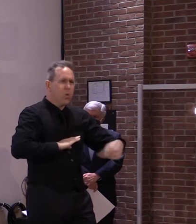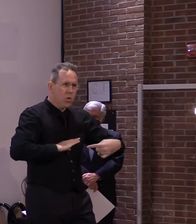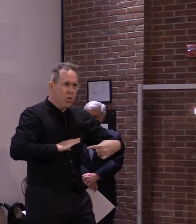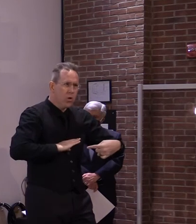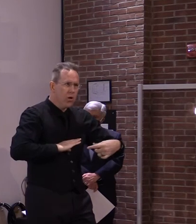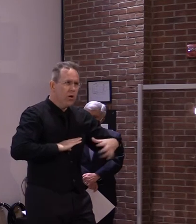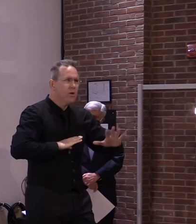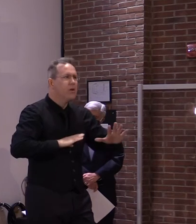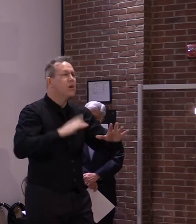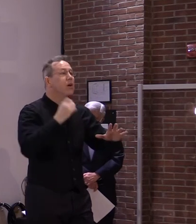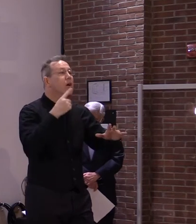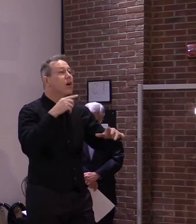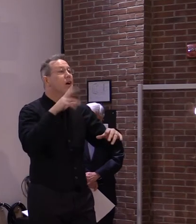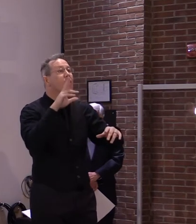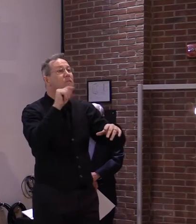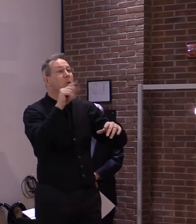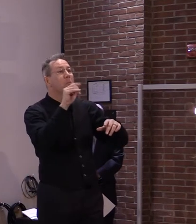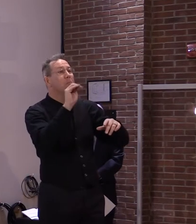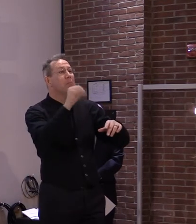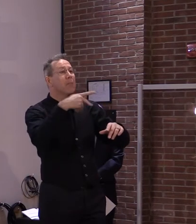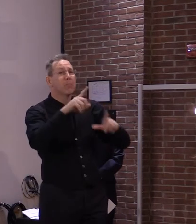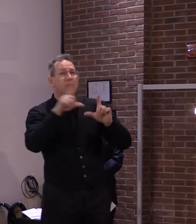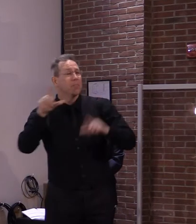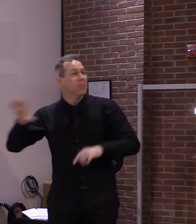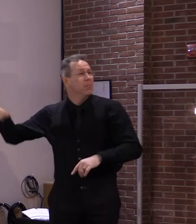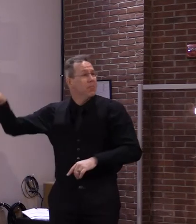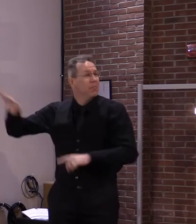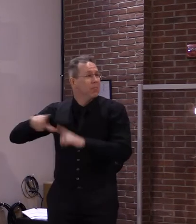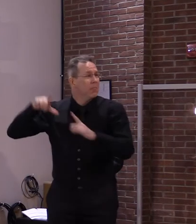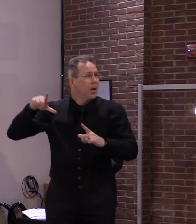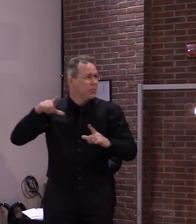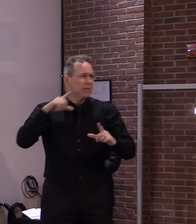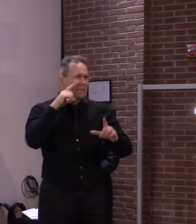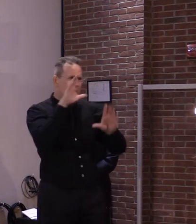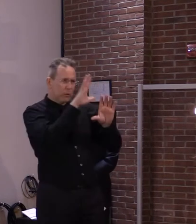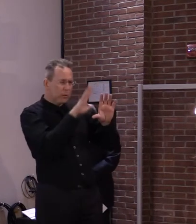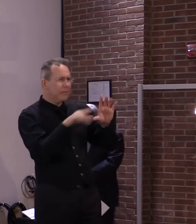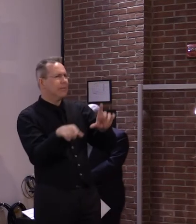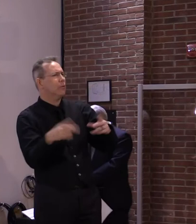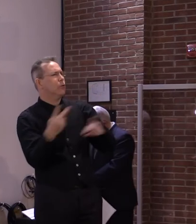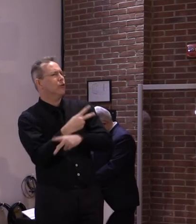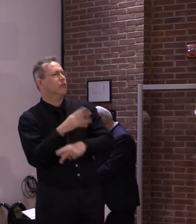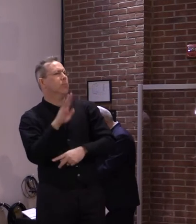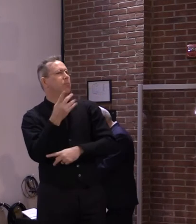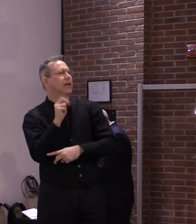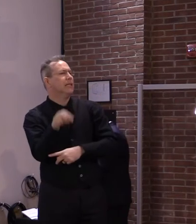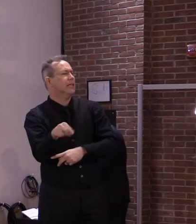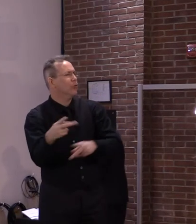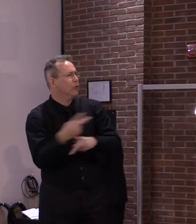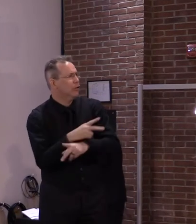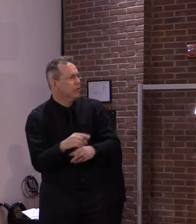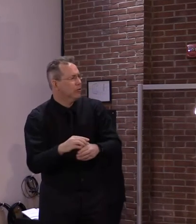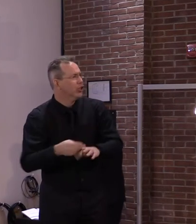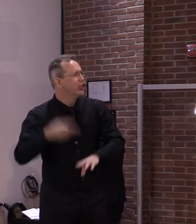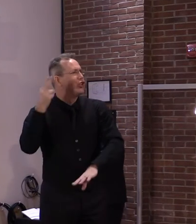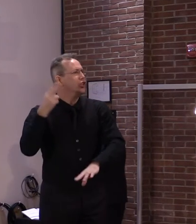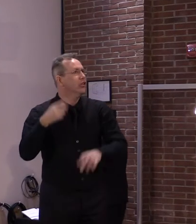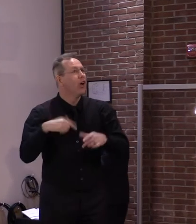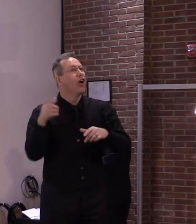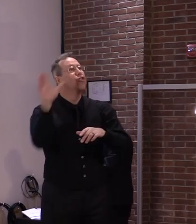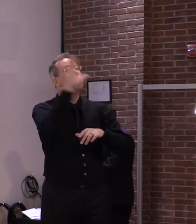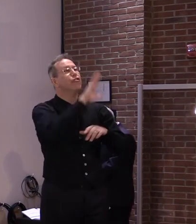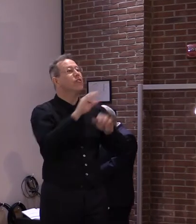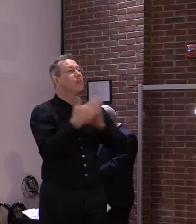terms of the curve of active cases i will have to provide some caution though because then the